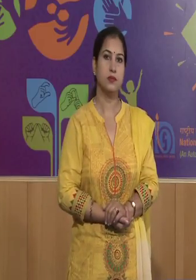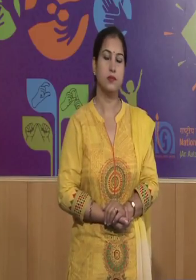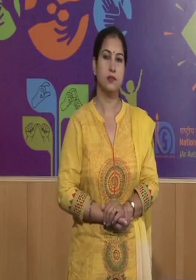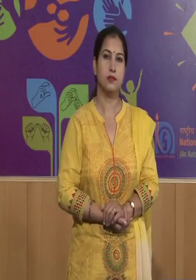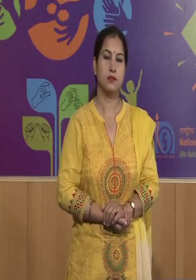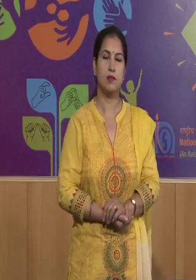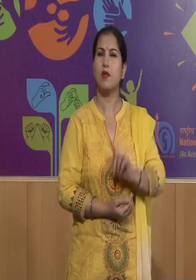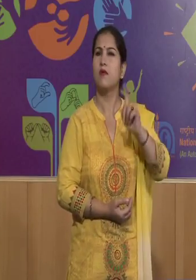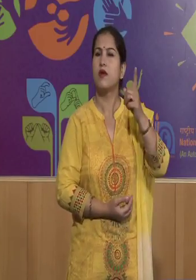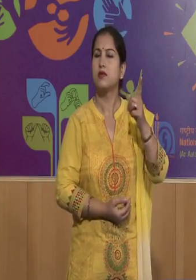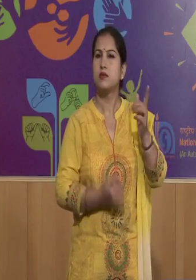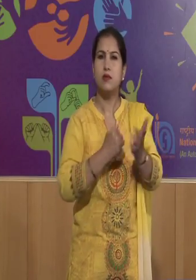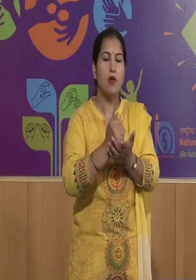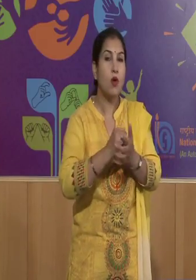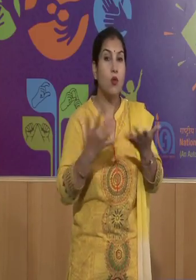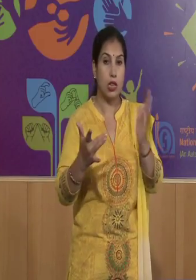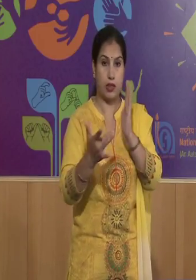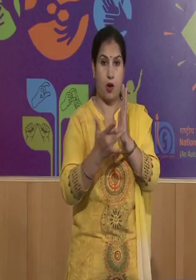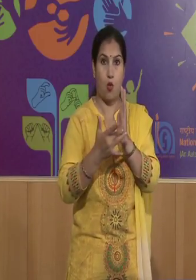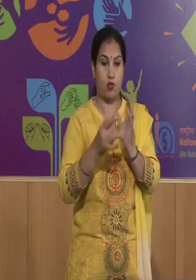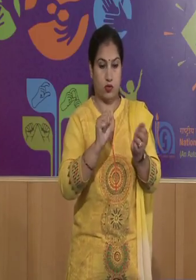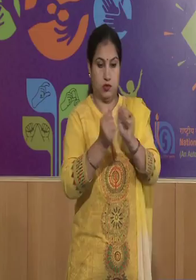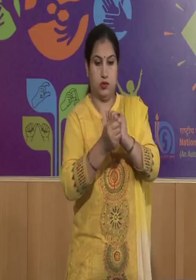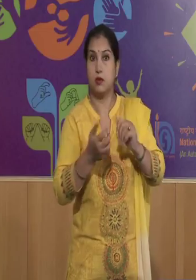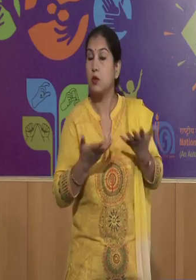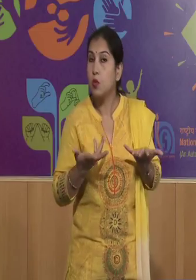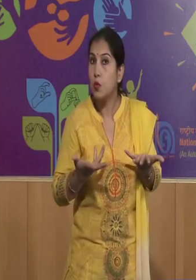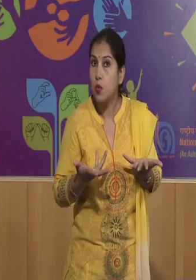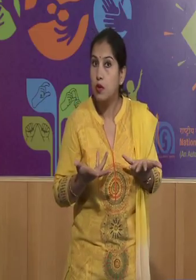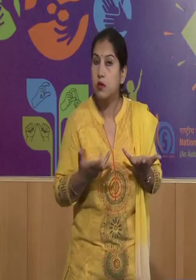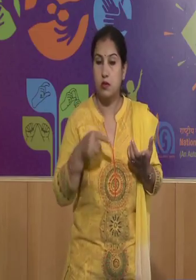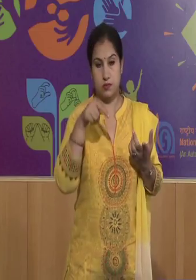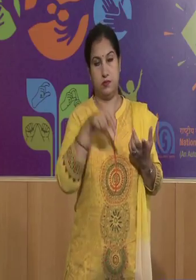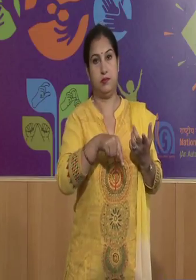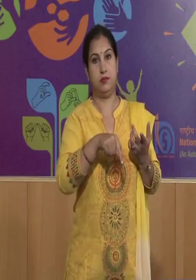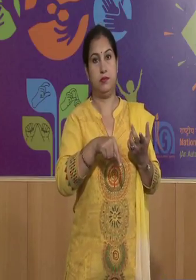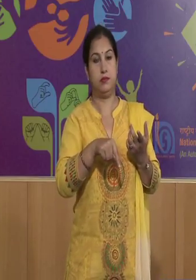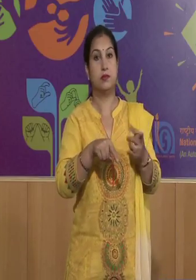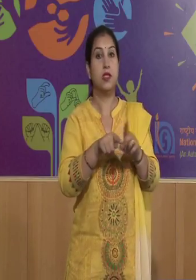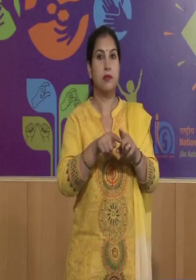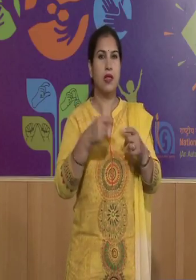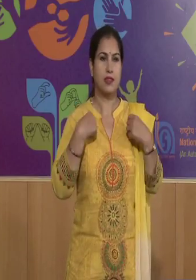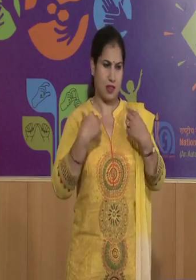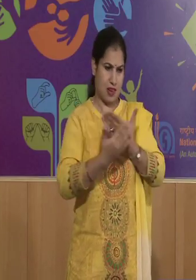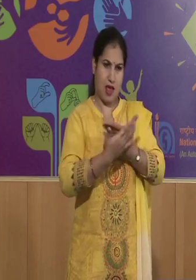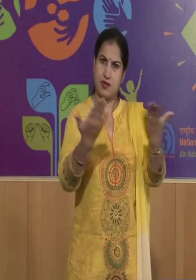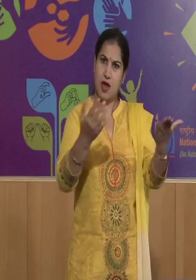Let us first understand the technological changes that took place in the textile industry.